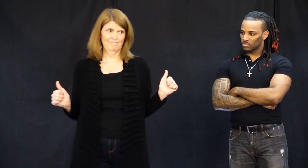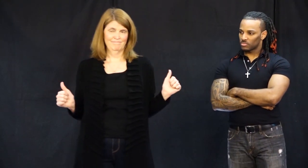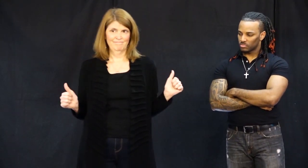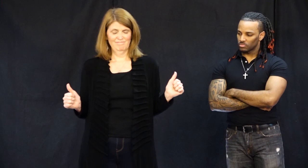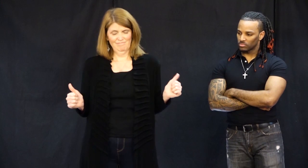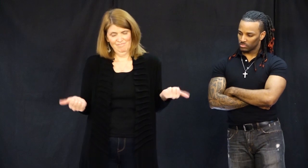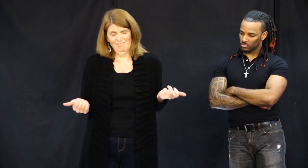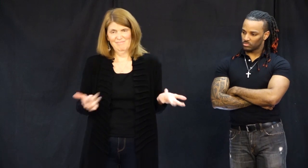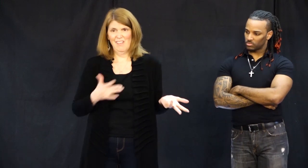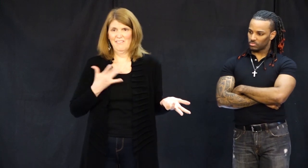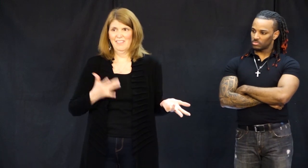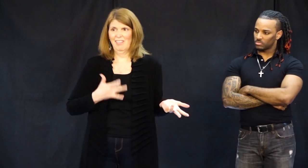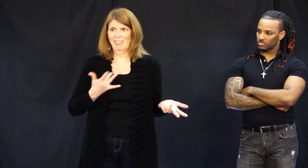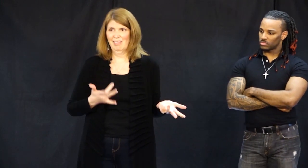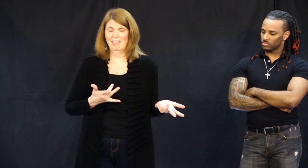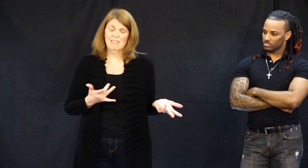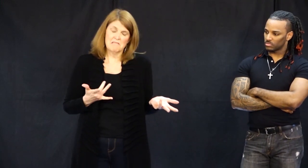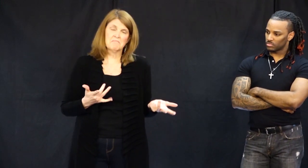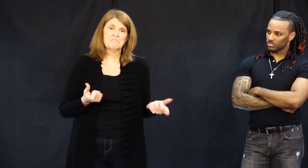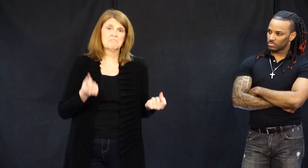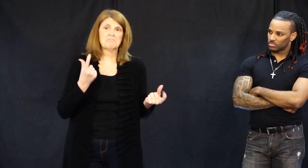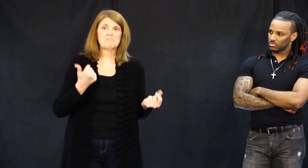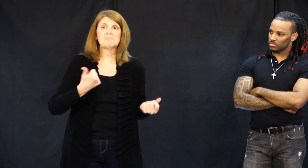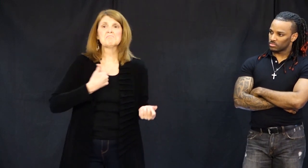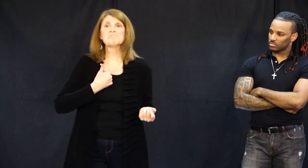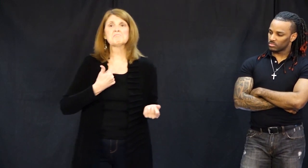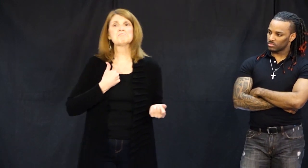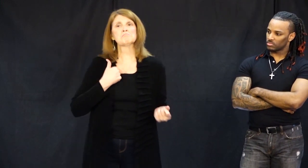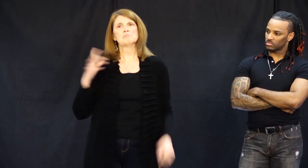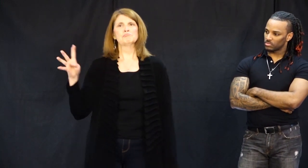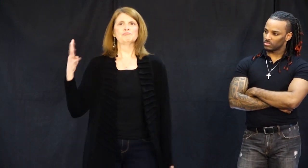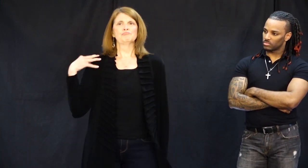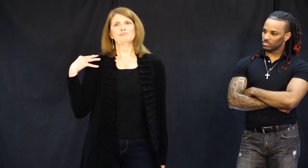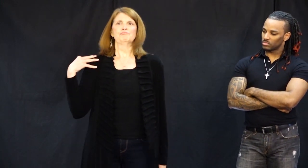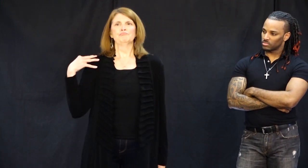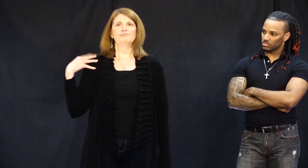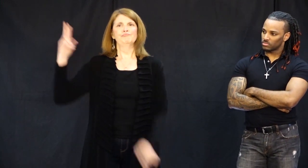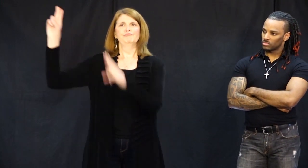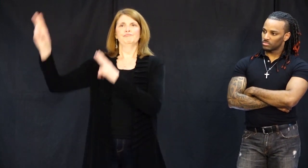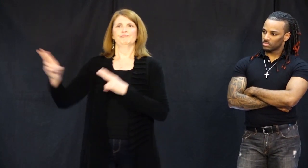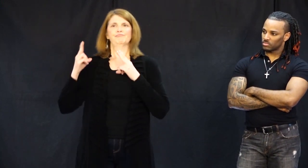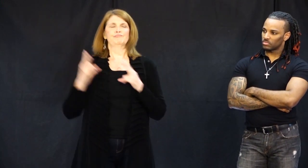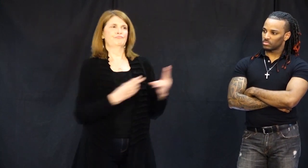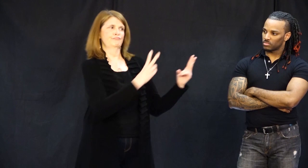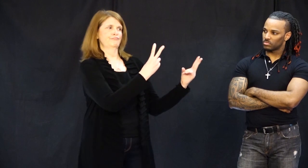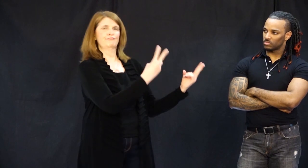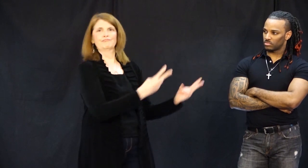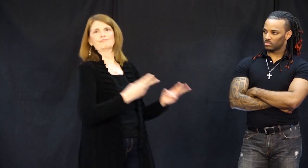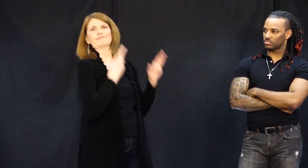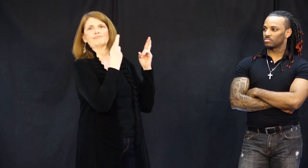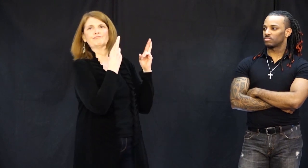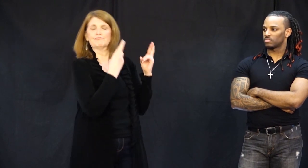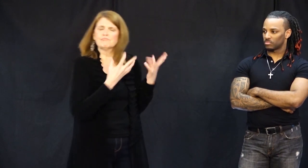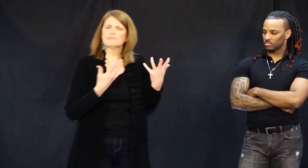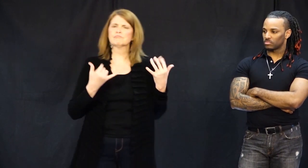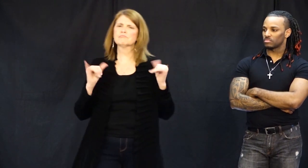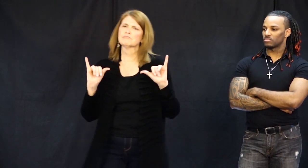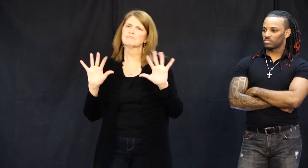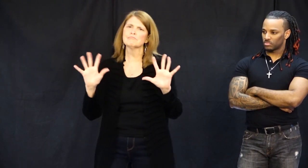a second. Now I'm the model of a modern major general, the venerated Virginian veteran whose men are all lining up to put me up